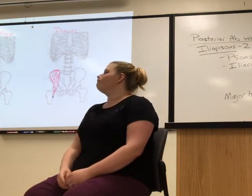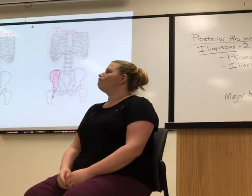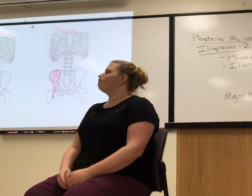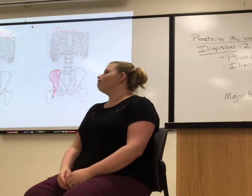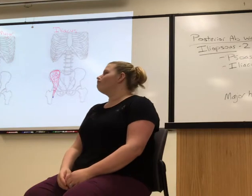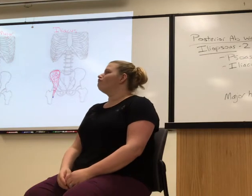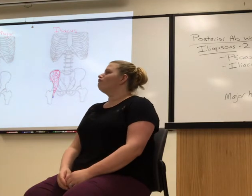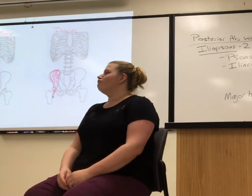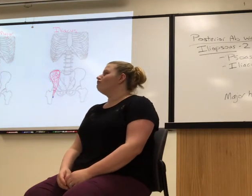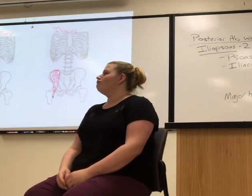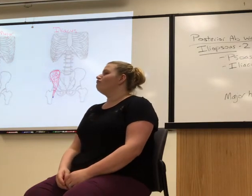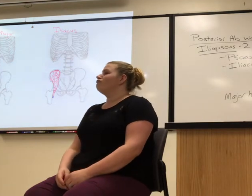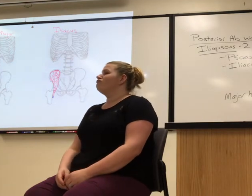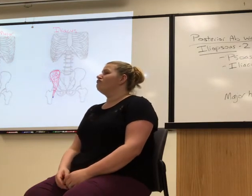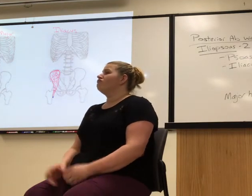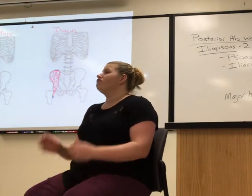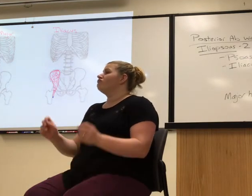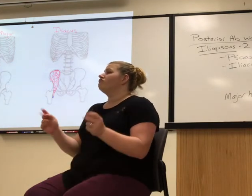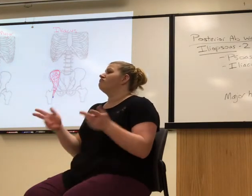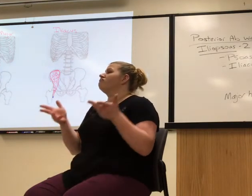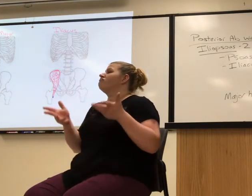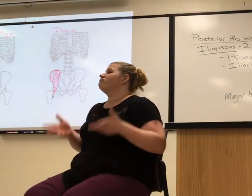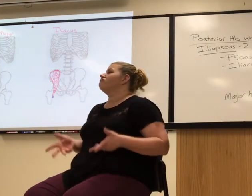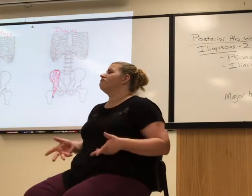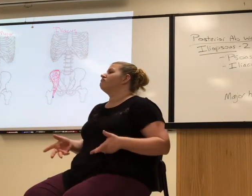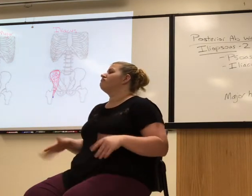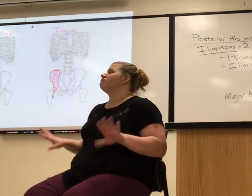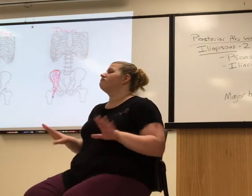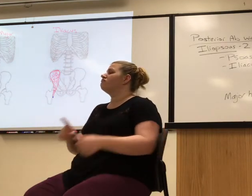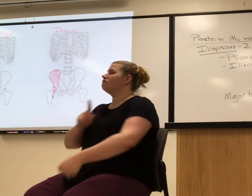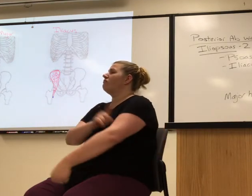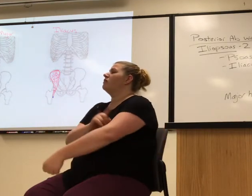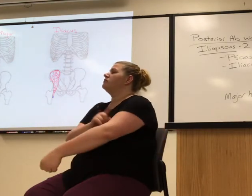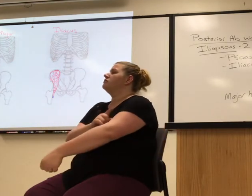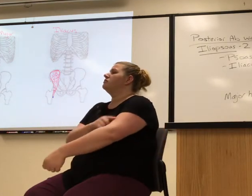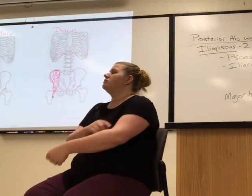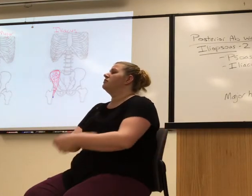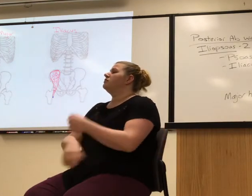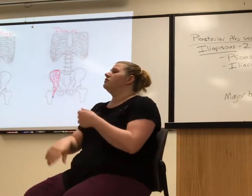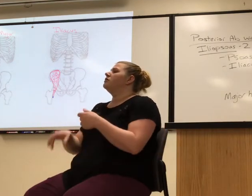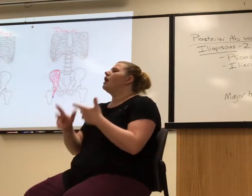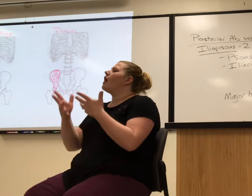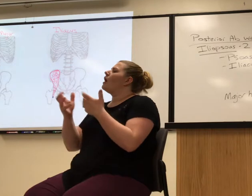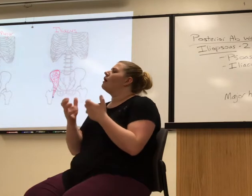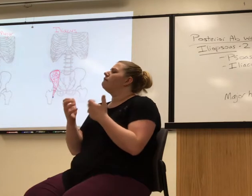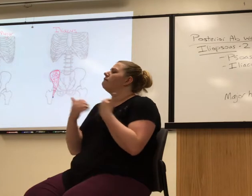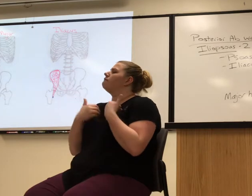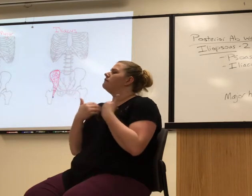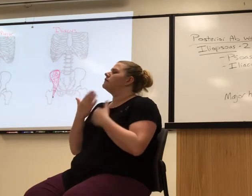it for muscles. I did have some clinical things I wanted you to look at.